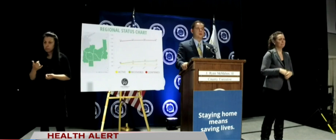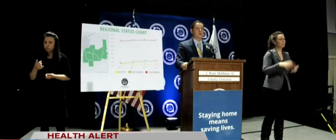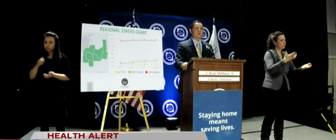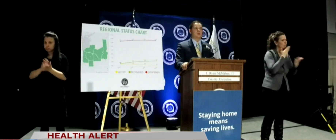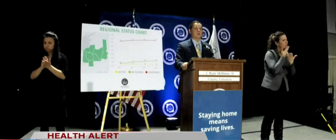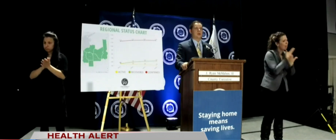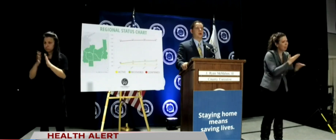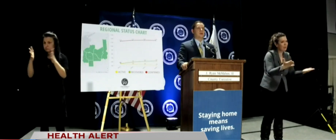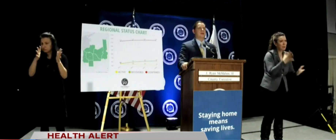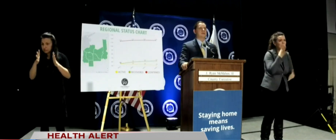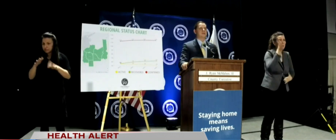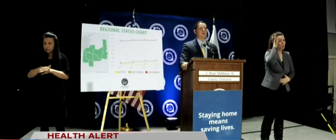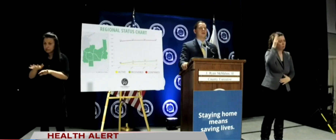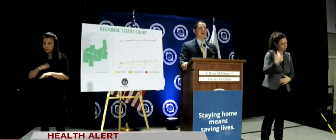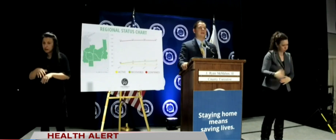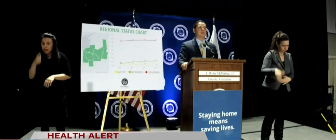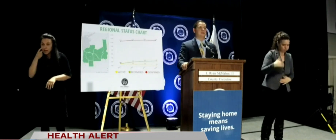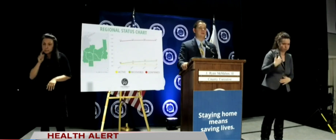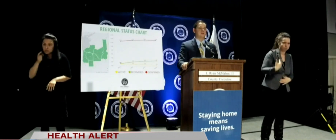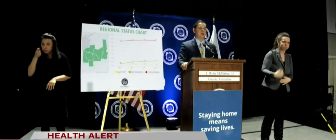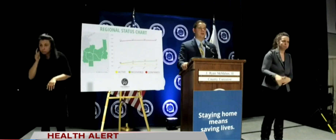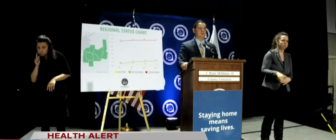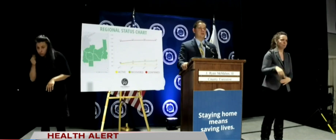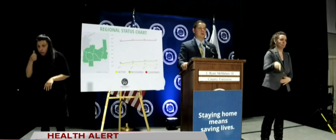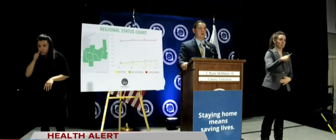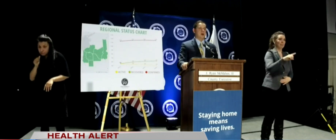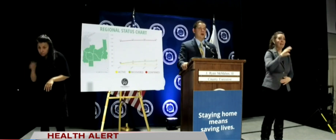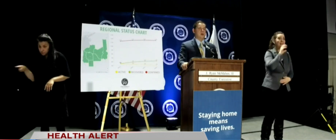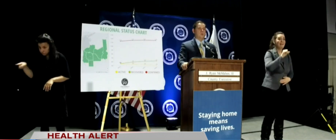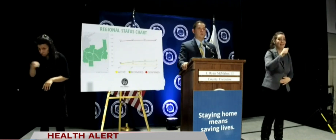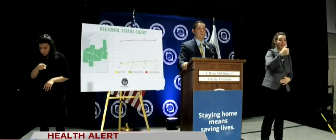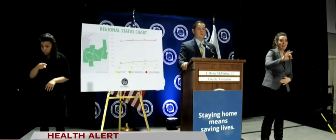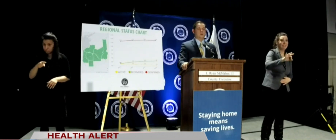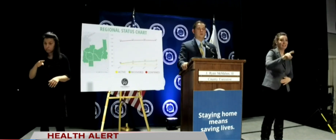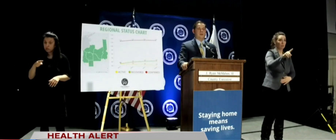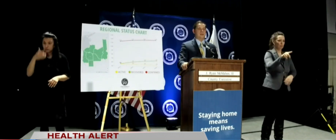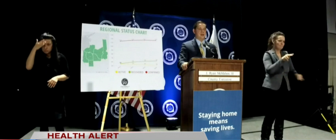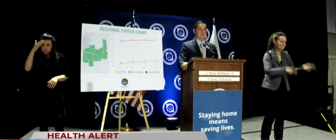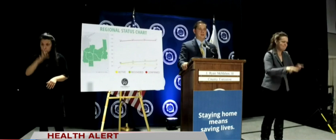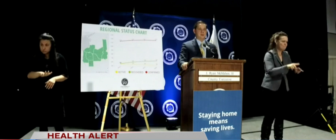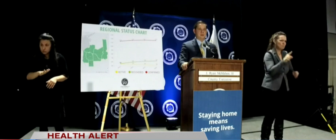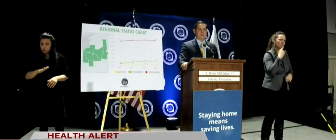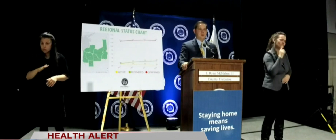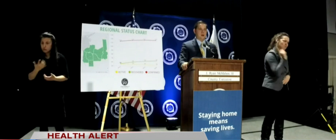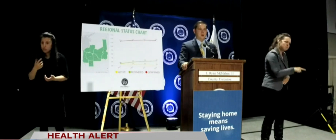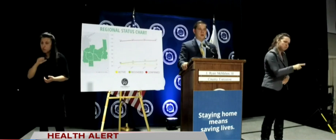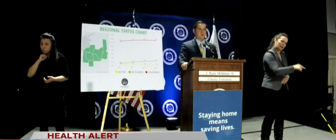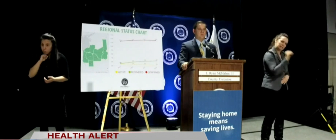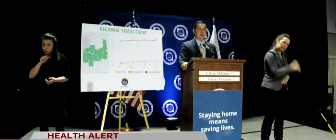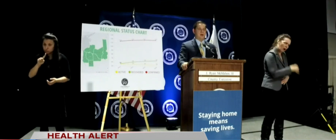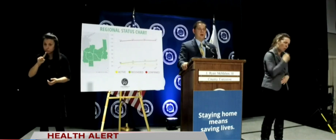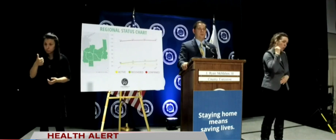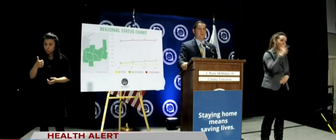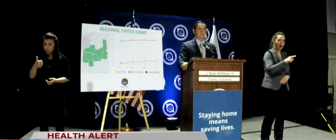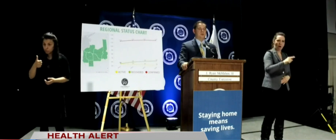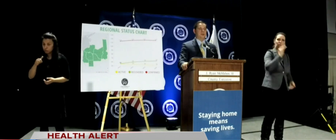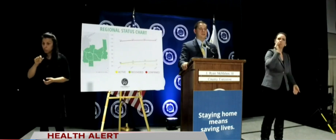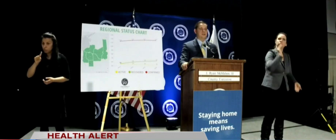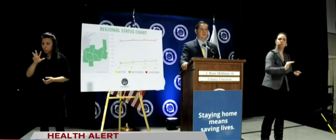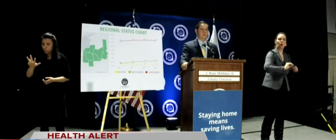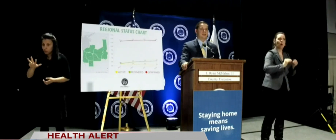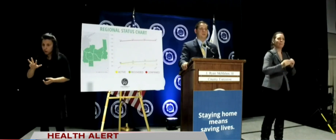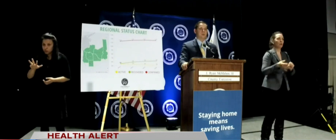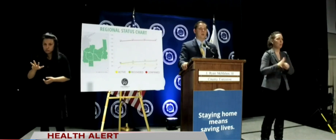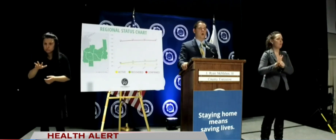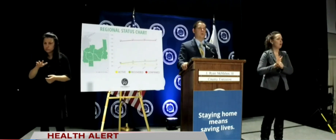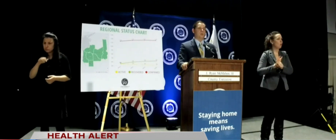parents. When you look at our cases under 19 years of age, you're doing fantastic by helping keep your kids